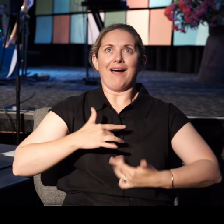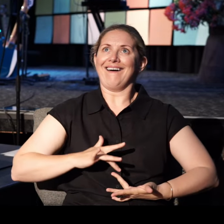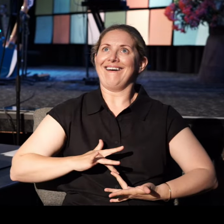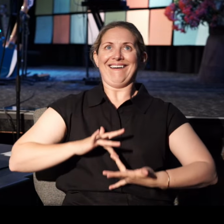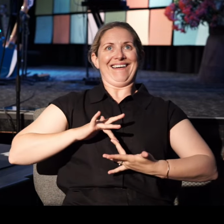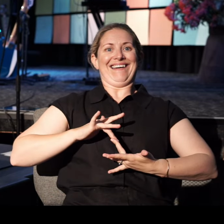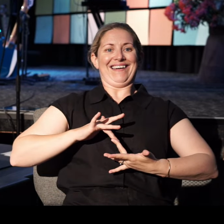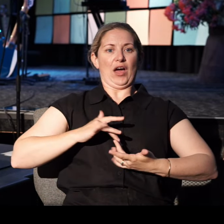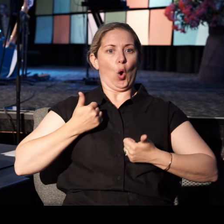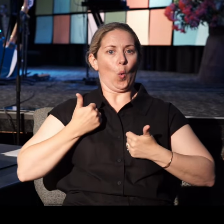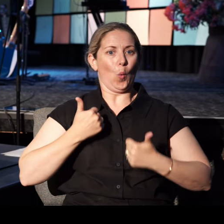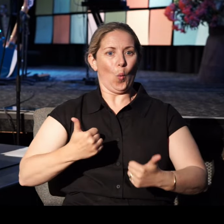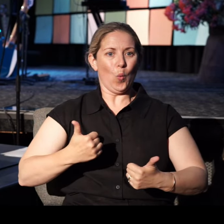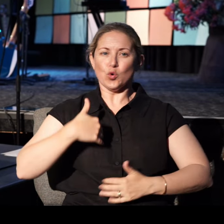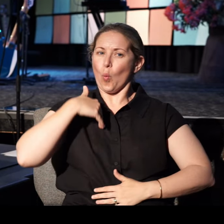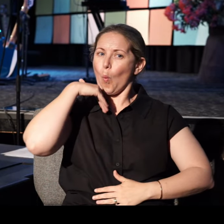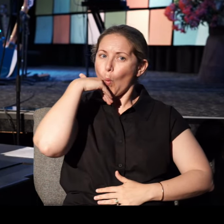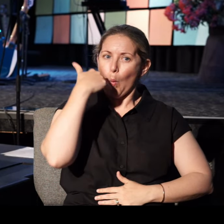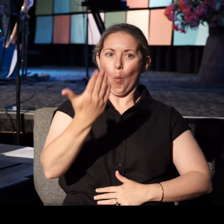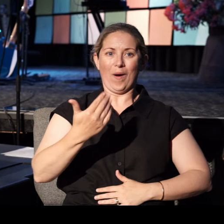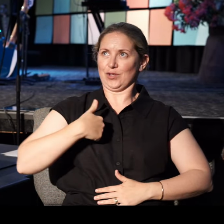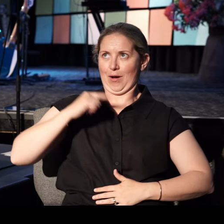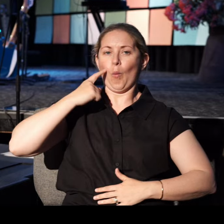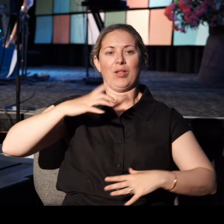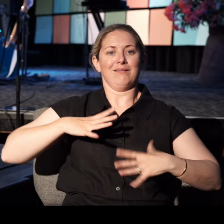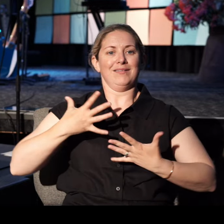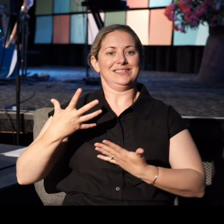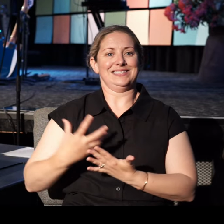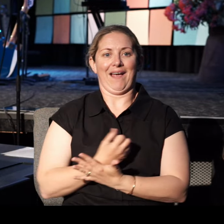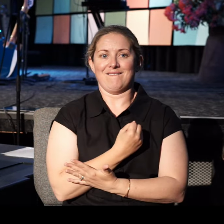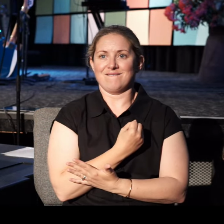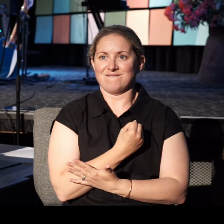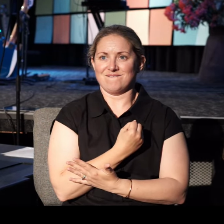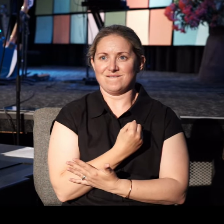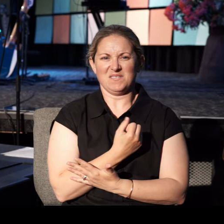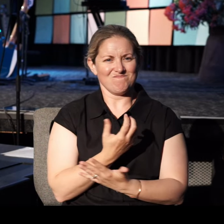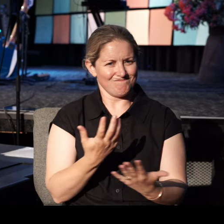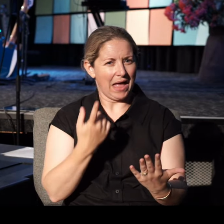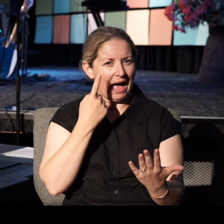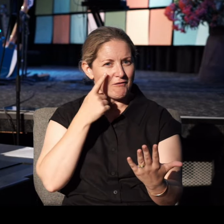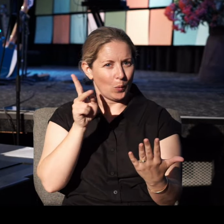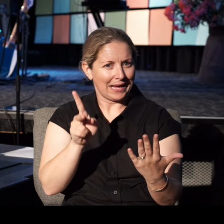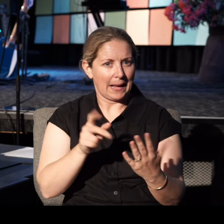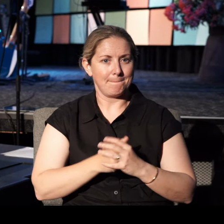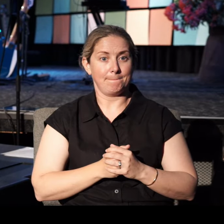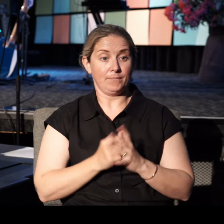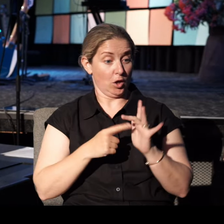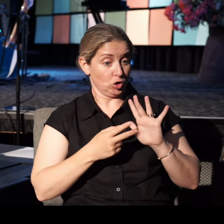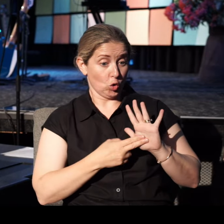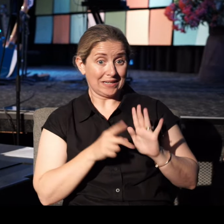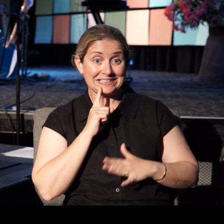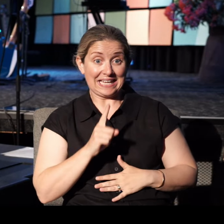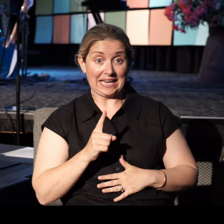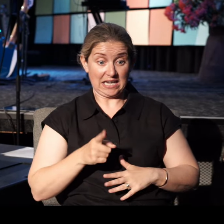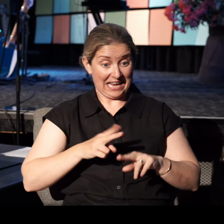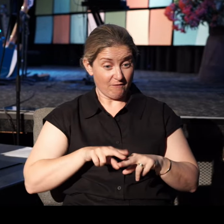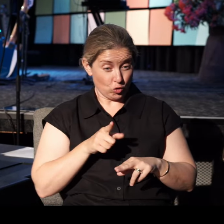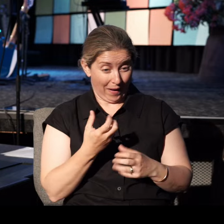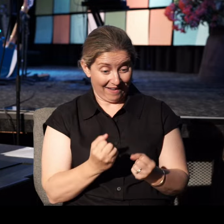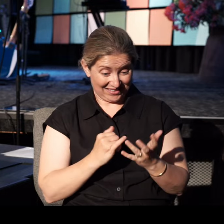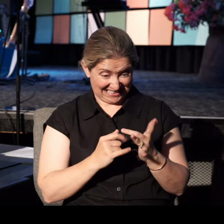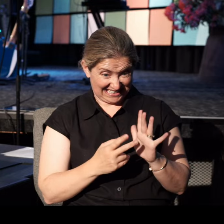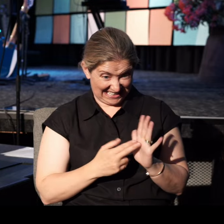You look with me there at verse 4. Have a quick read. Everyone who sins breaks the law. In fact, sin is lawlessness. But